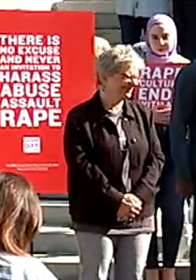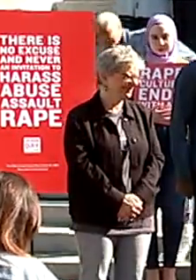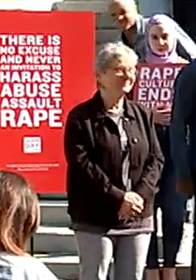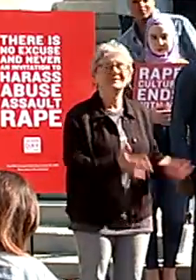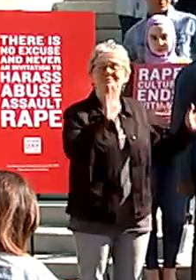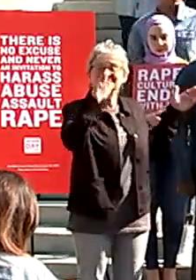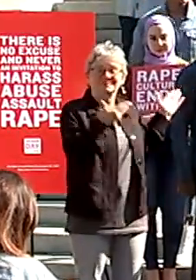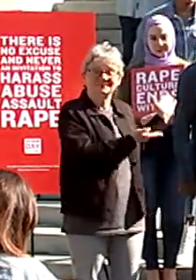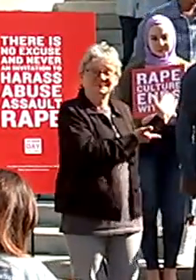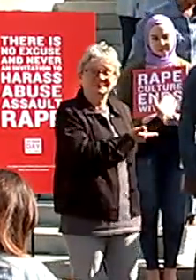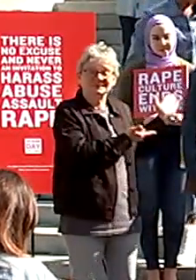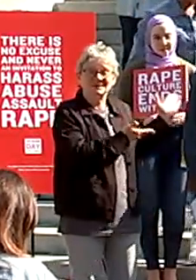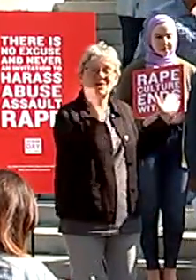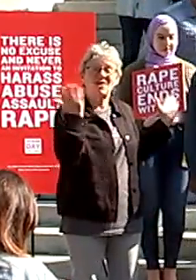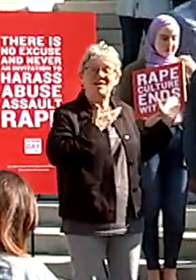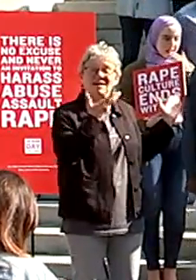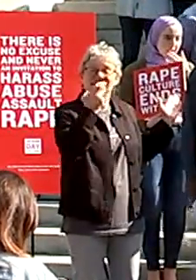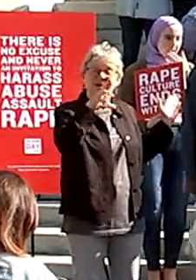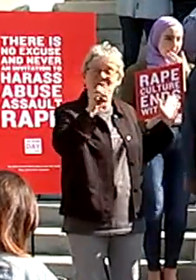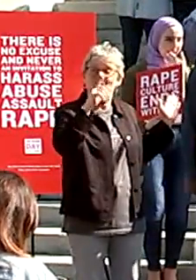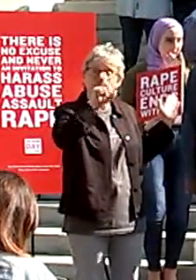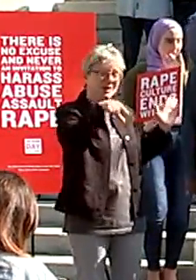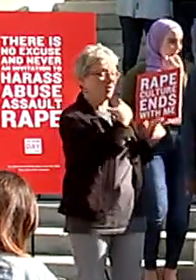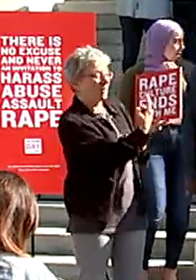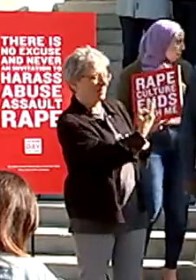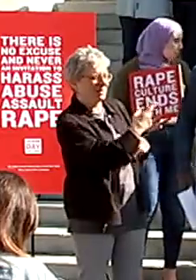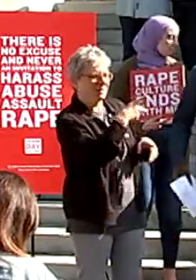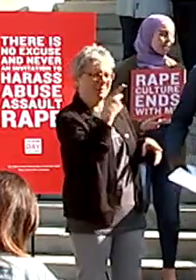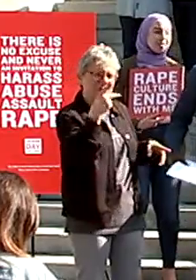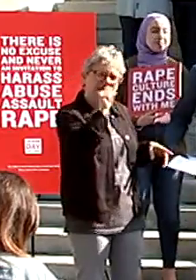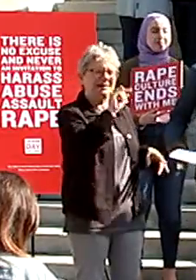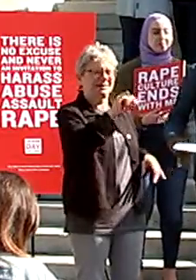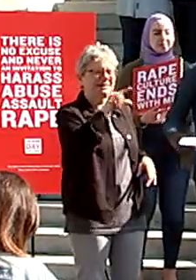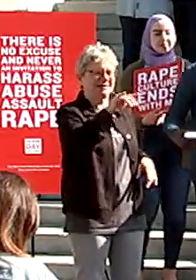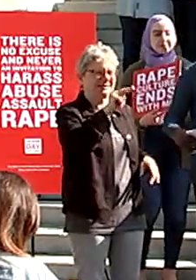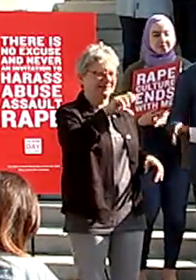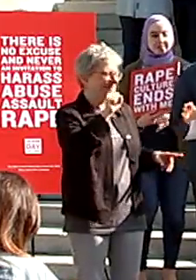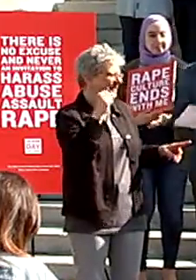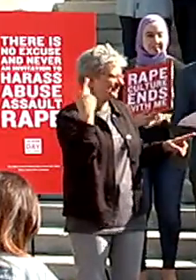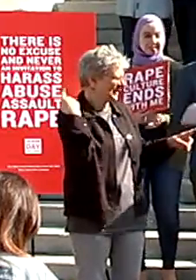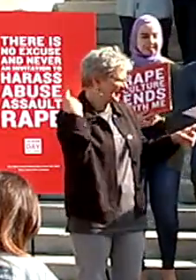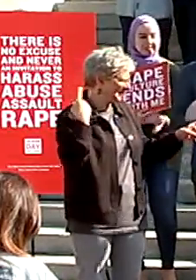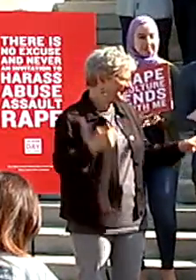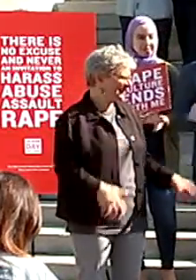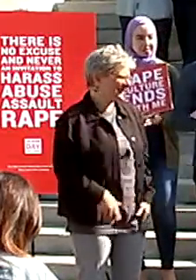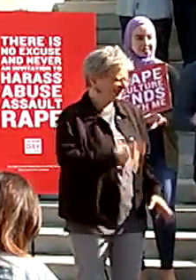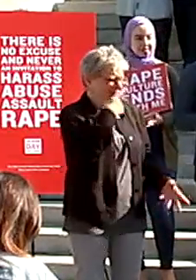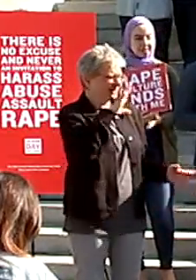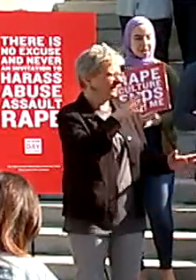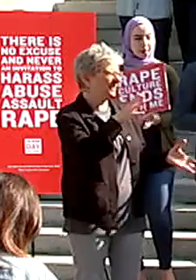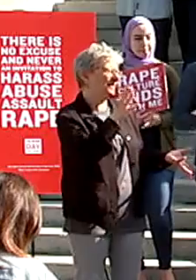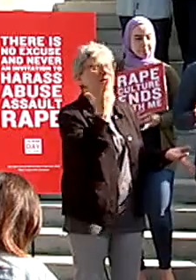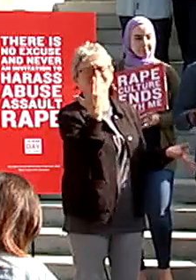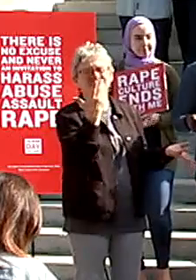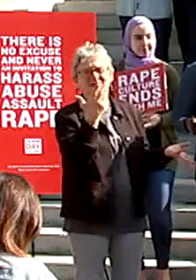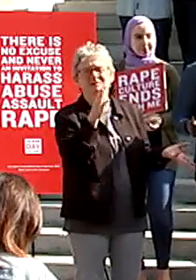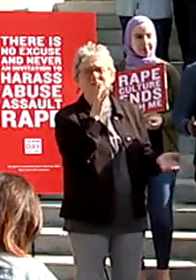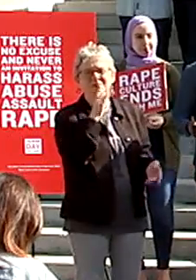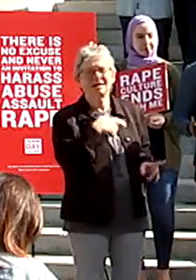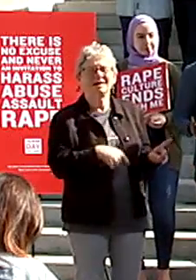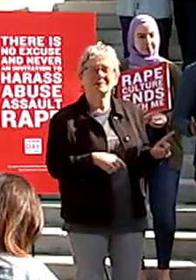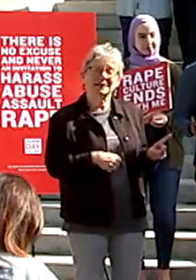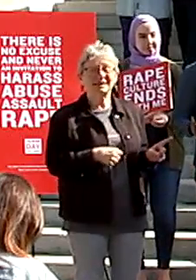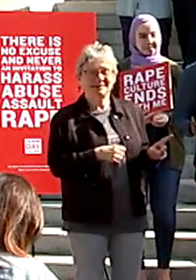And here she is, our hero, the one, the only, Patty Giggins. Did you say my name in Spanish again? Sí. O en español,